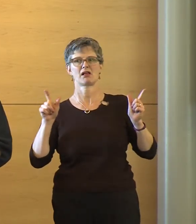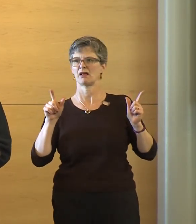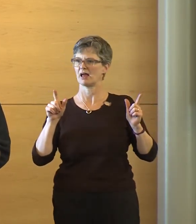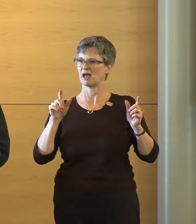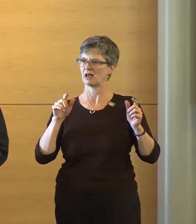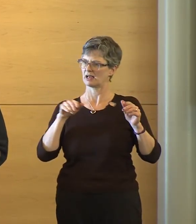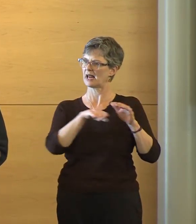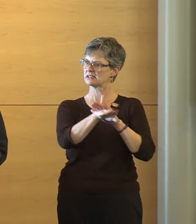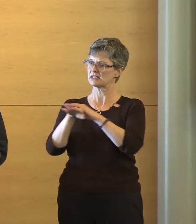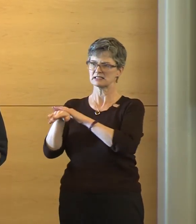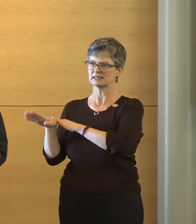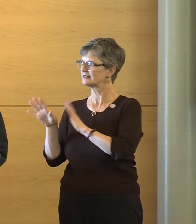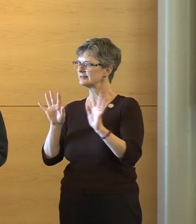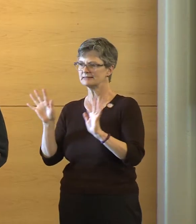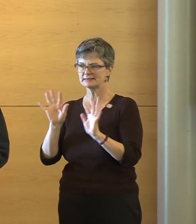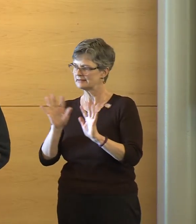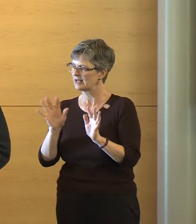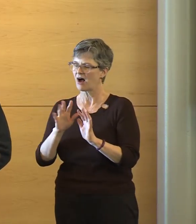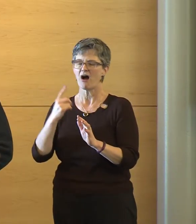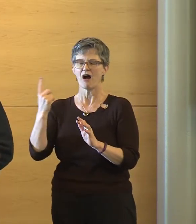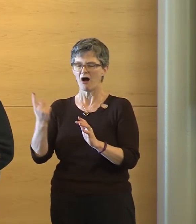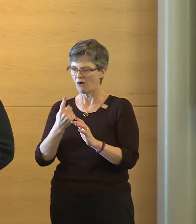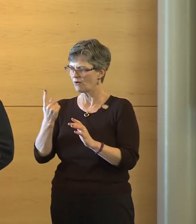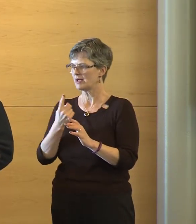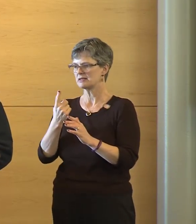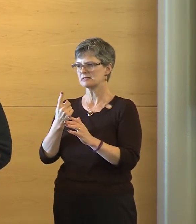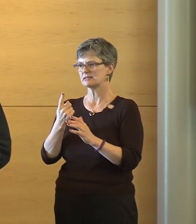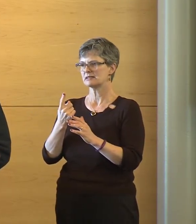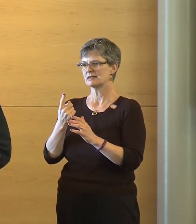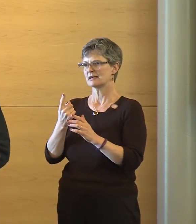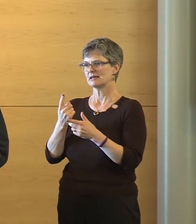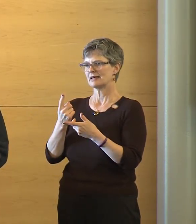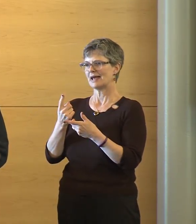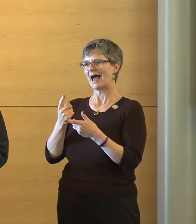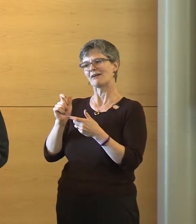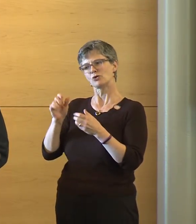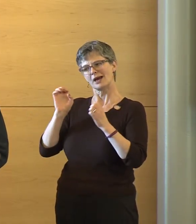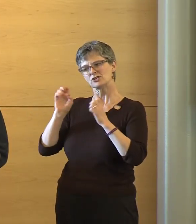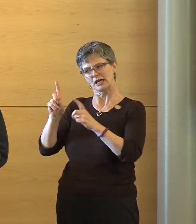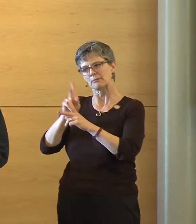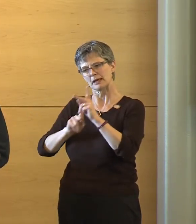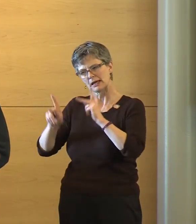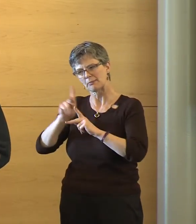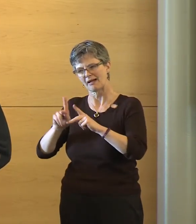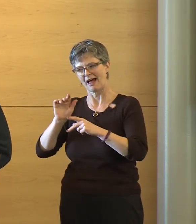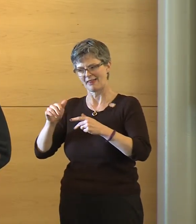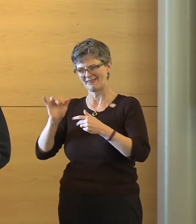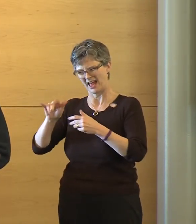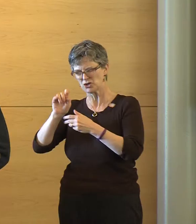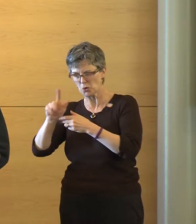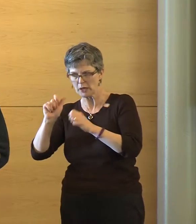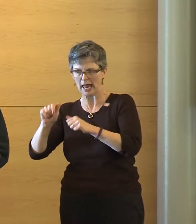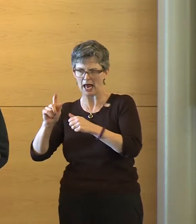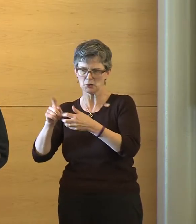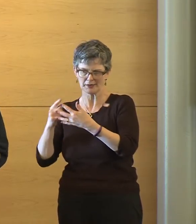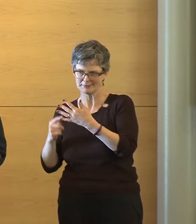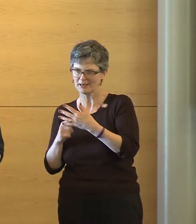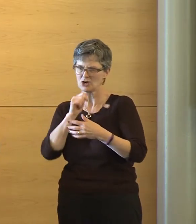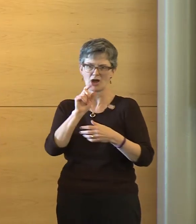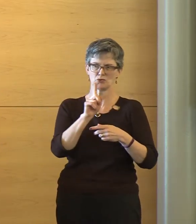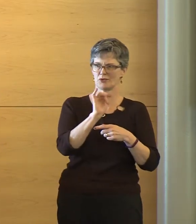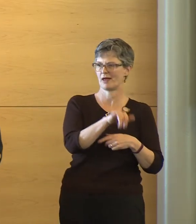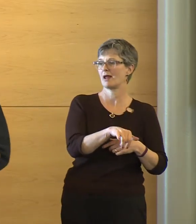is something we need to watch out for, is people that assume because they're using something that has some accessibility characteristics